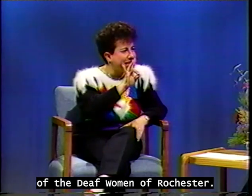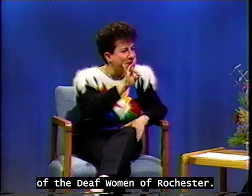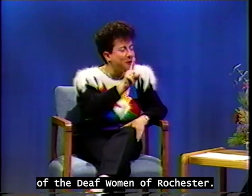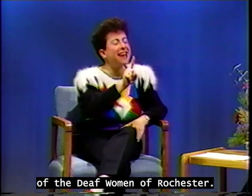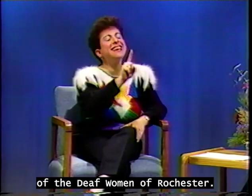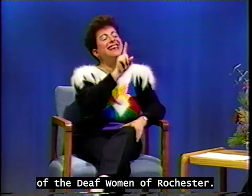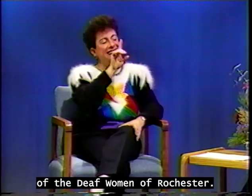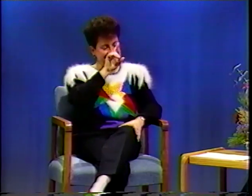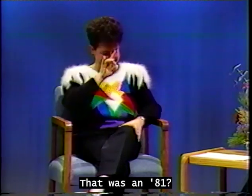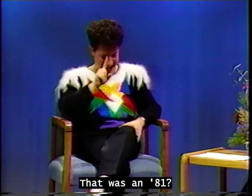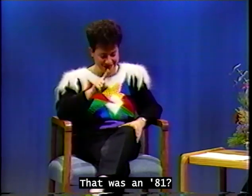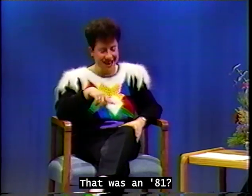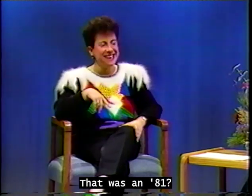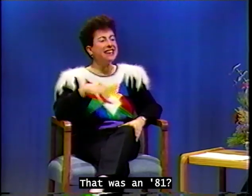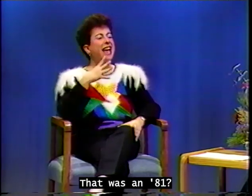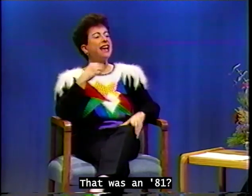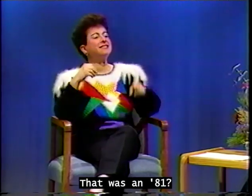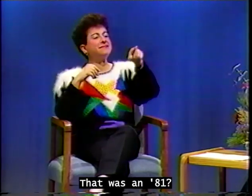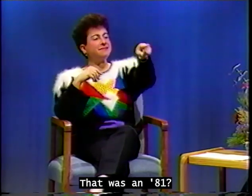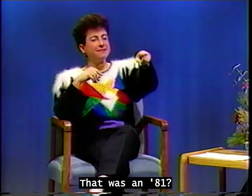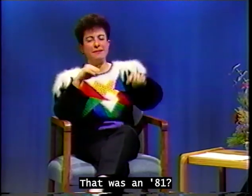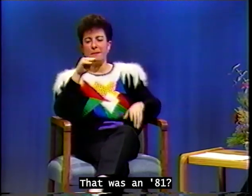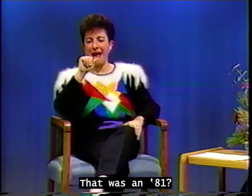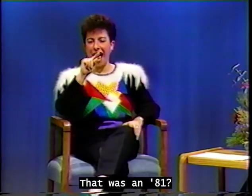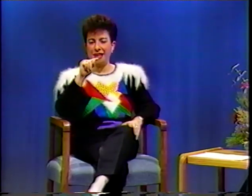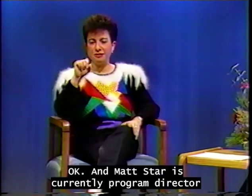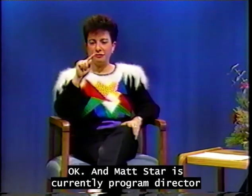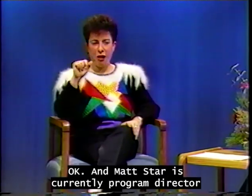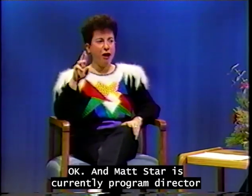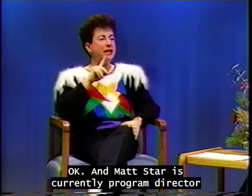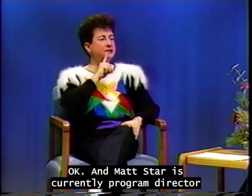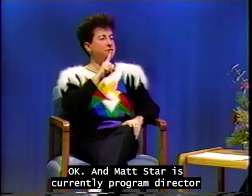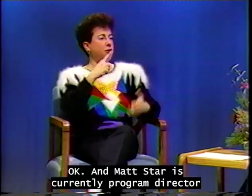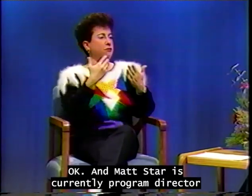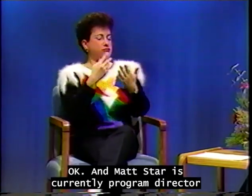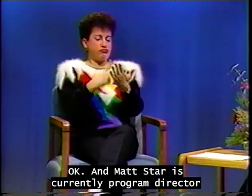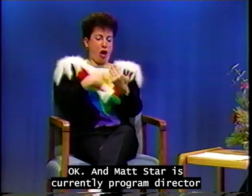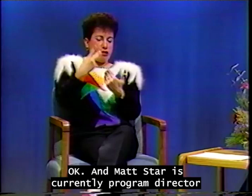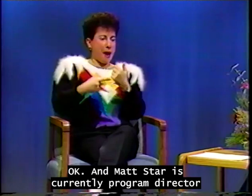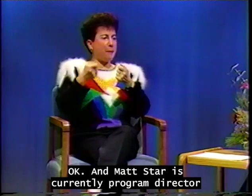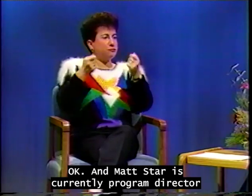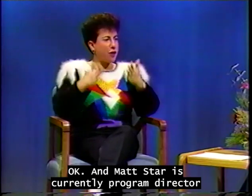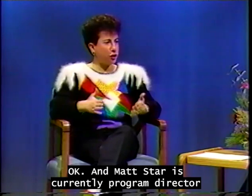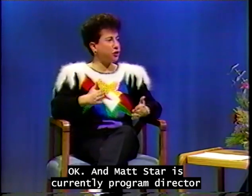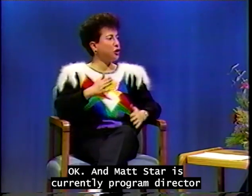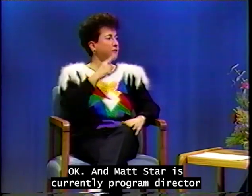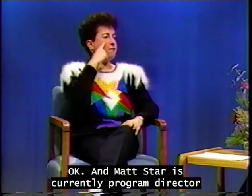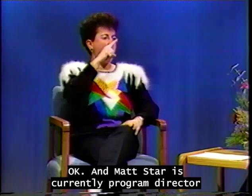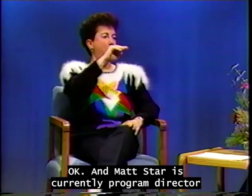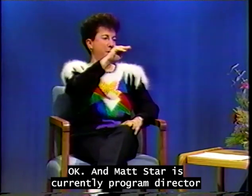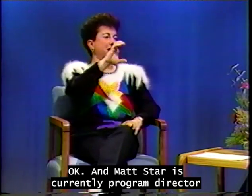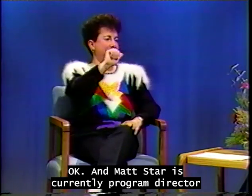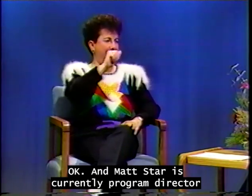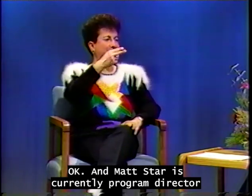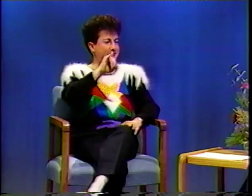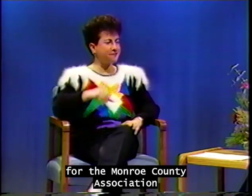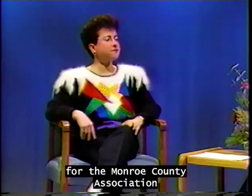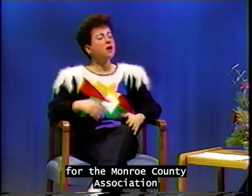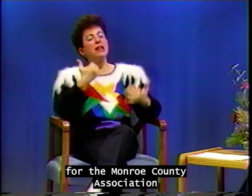Women of Rochester. That was in '81? Okay, and Matt Starr is currently program director for